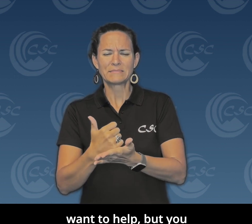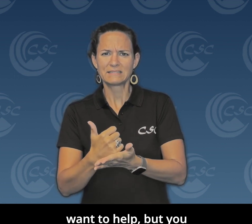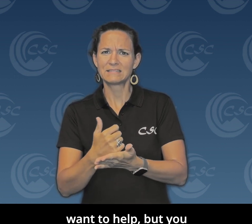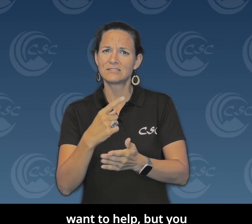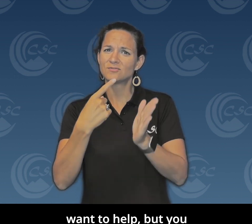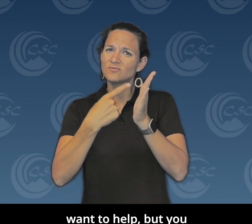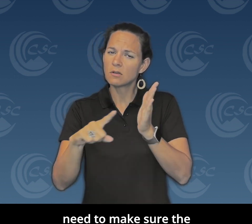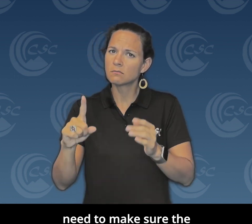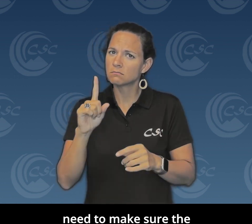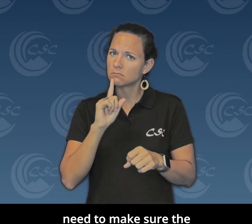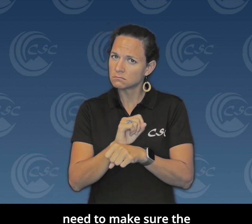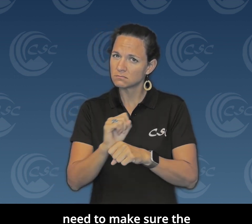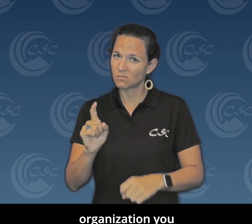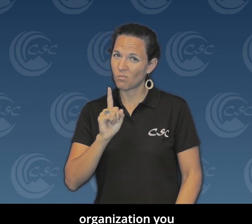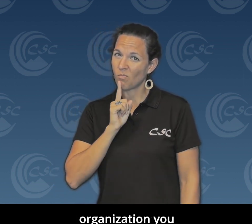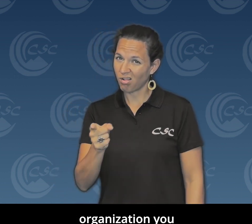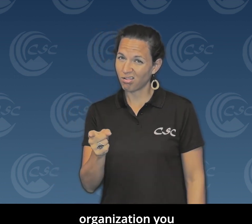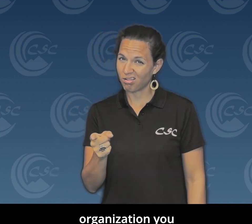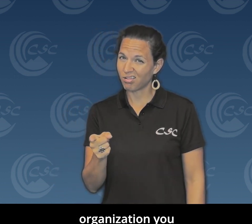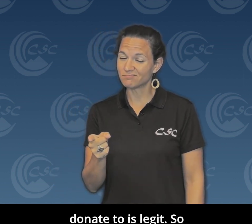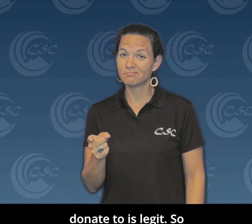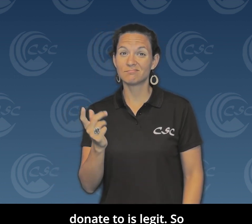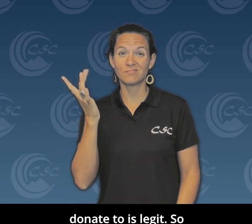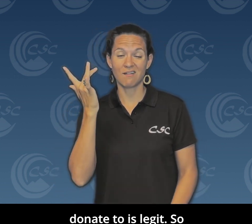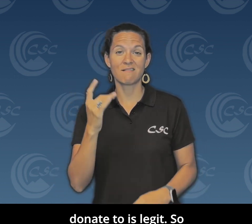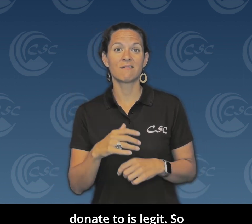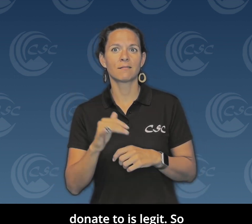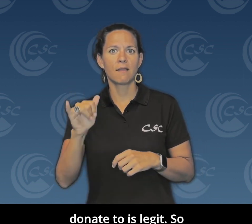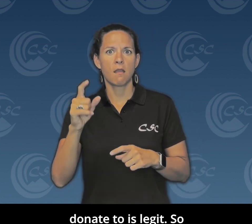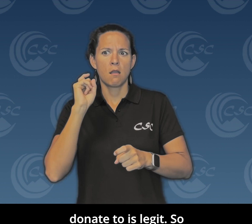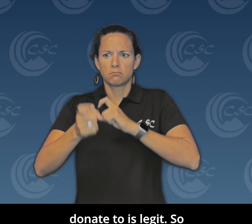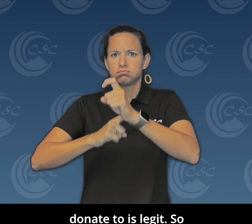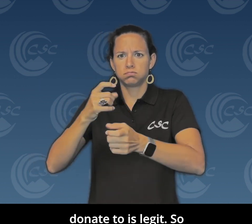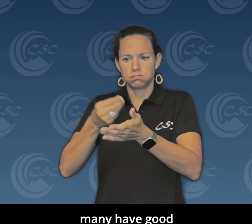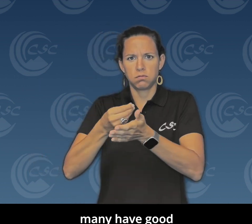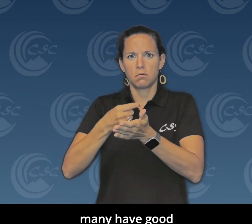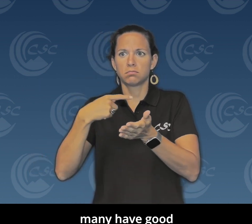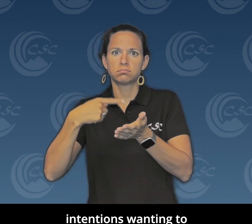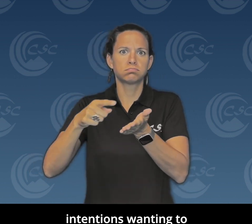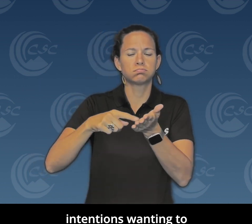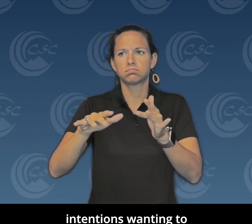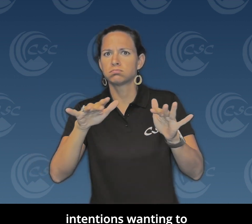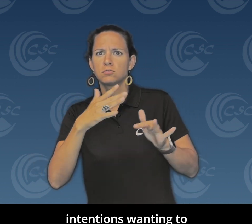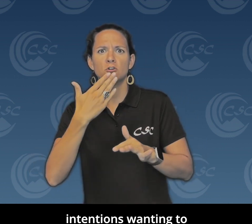help, but you need to make sure the organization you donate is legit. So many have good intentions wanting to